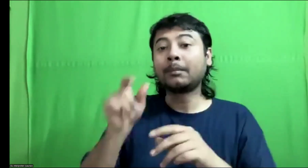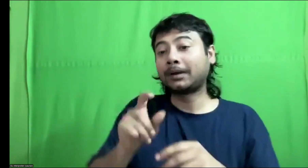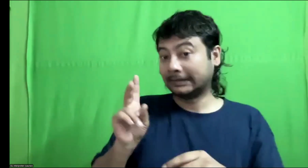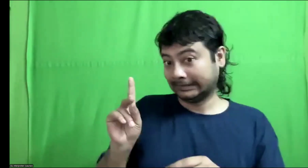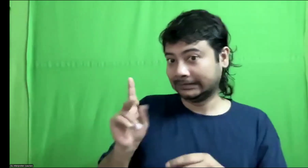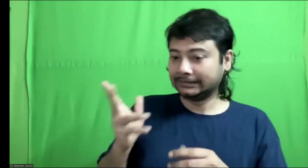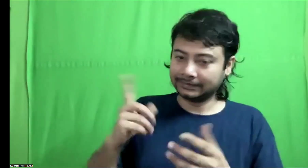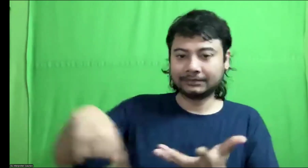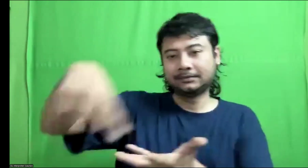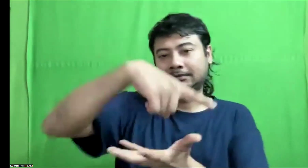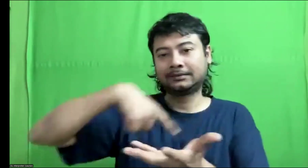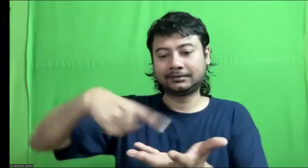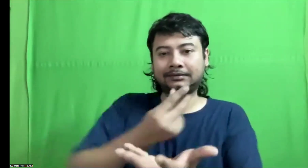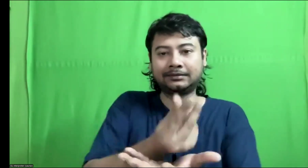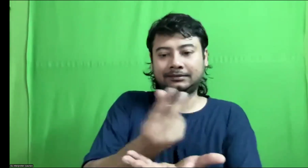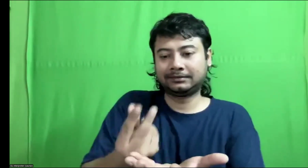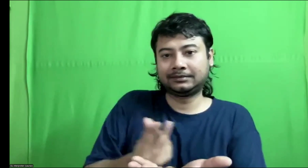That is also you can do.